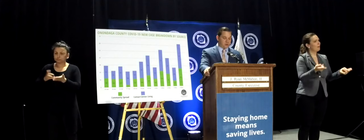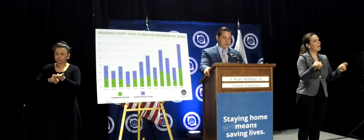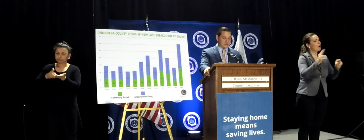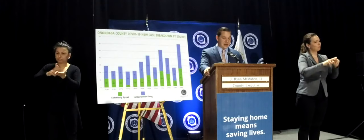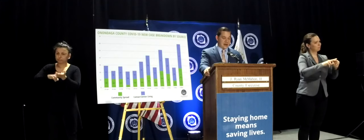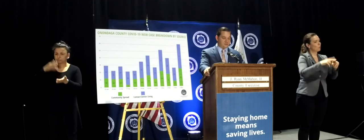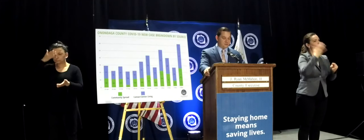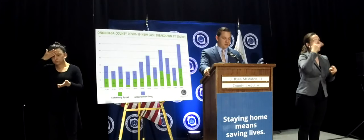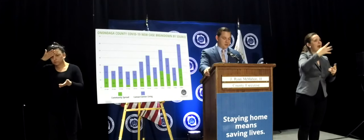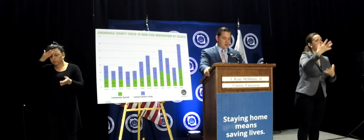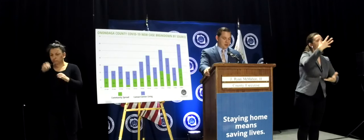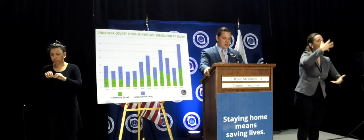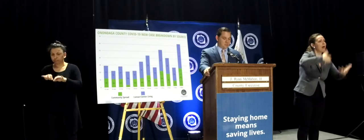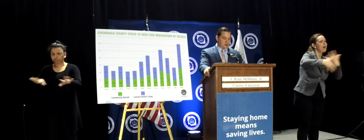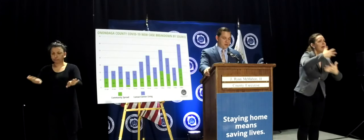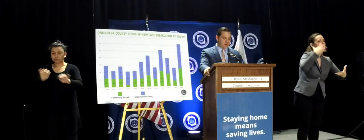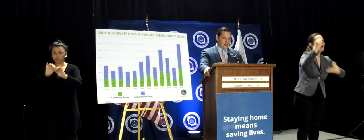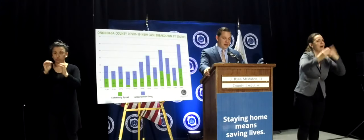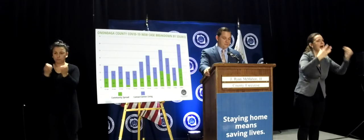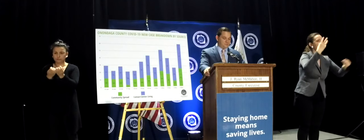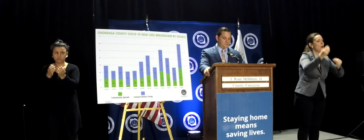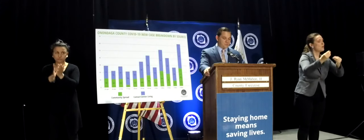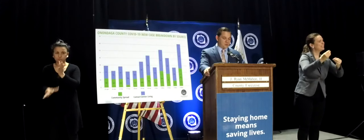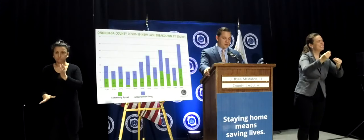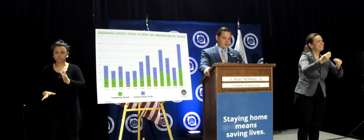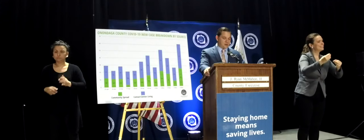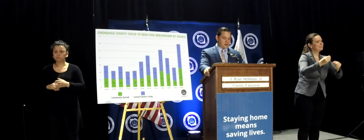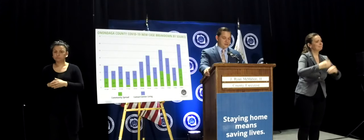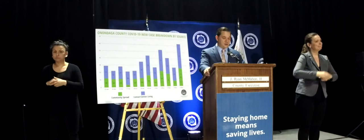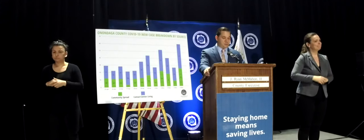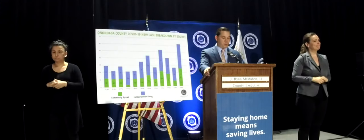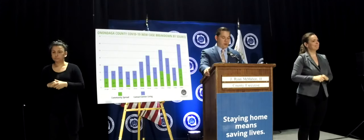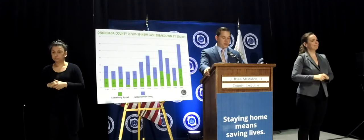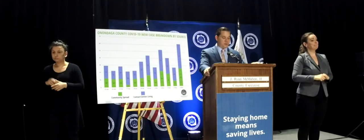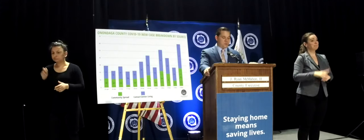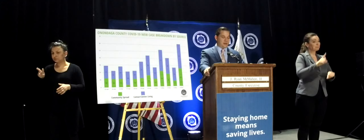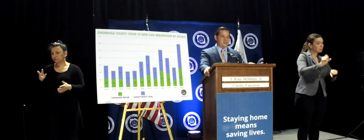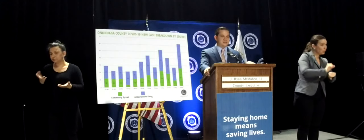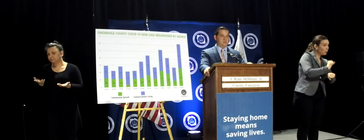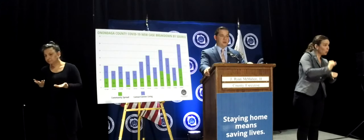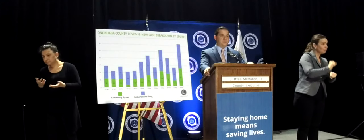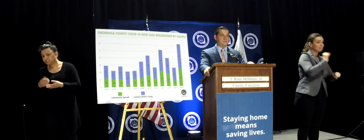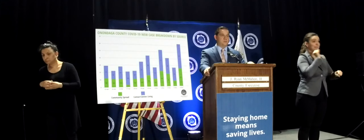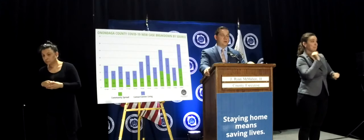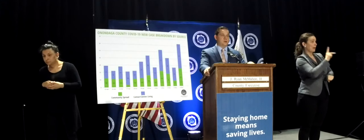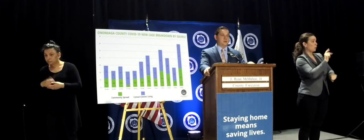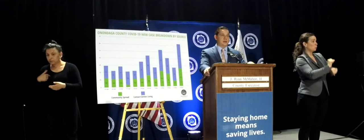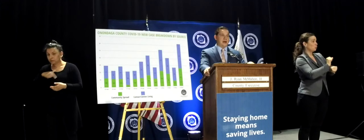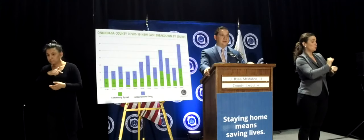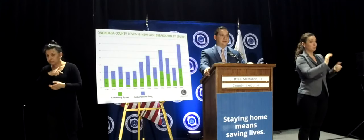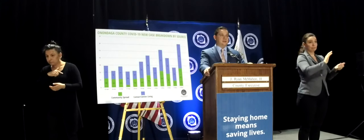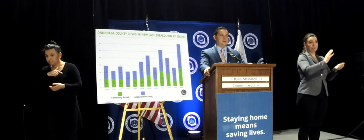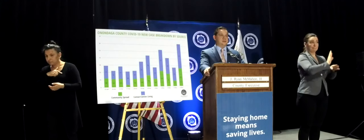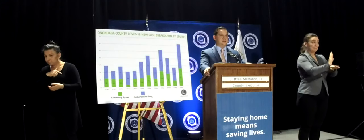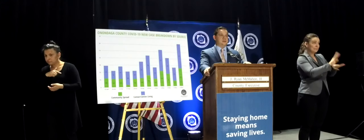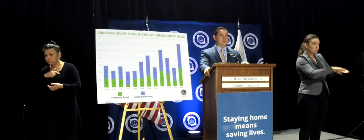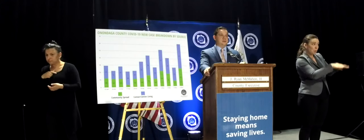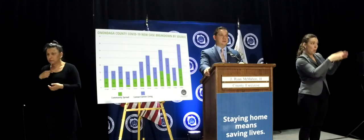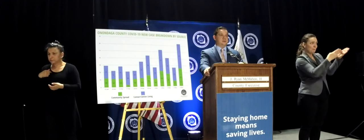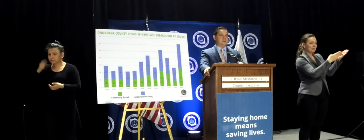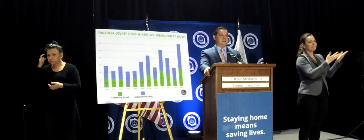that we're going to have. But again, at some point we anticipate that